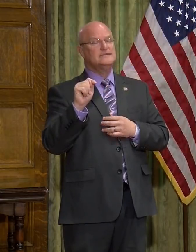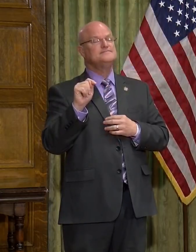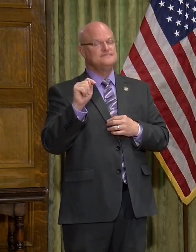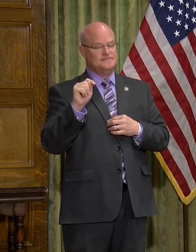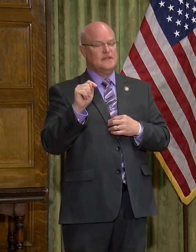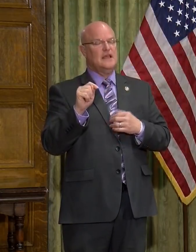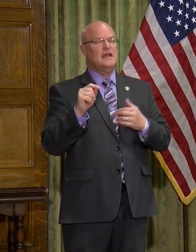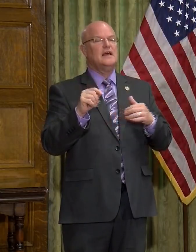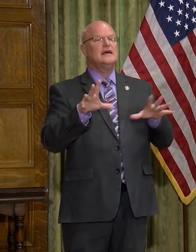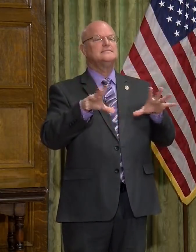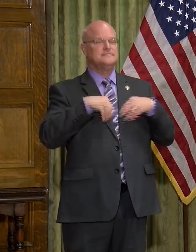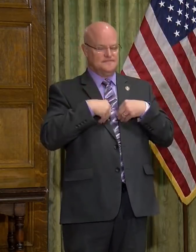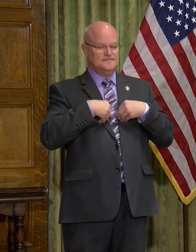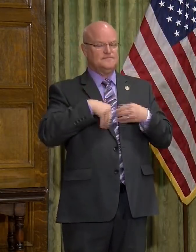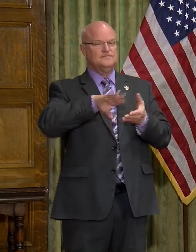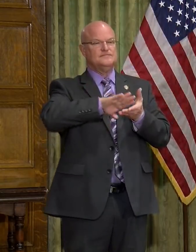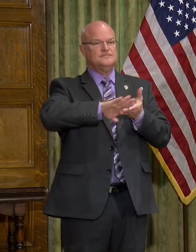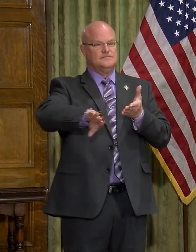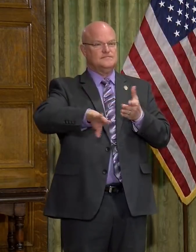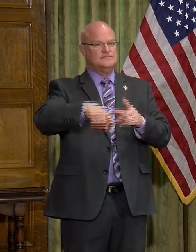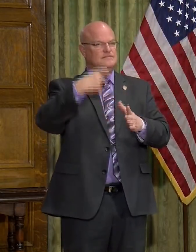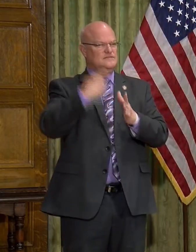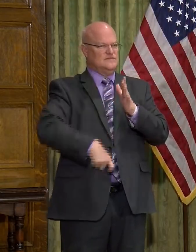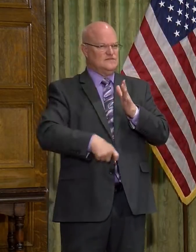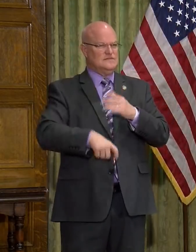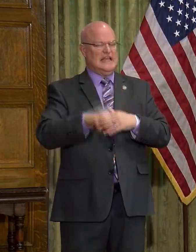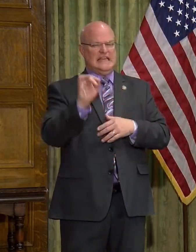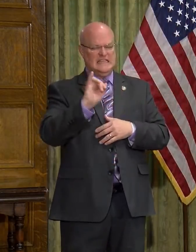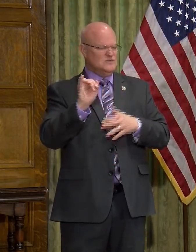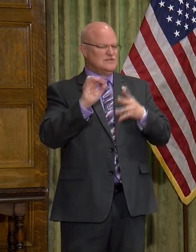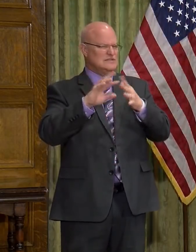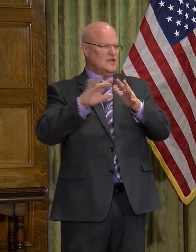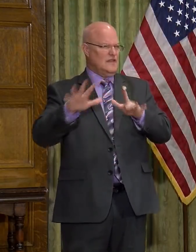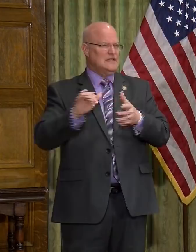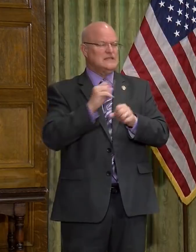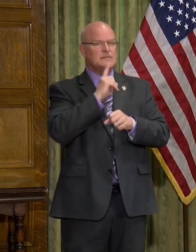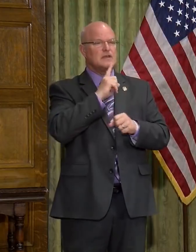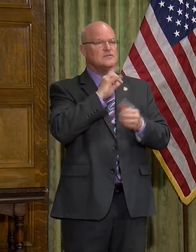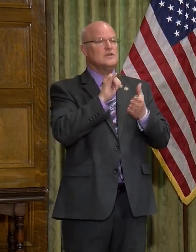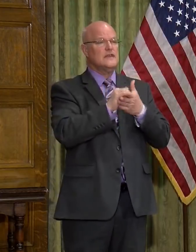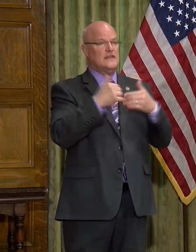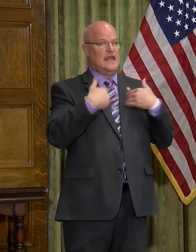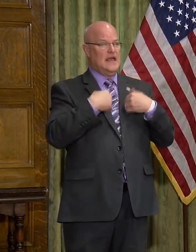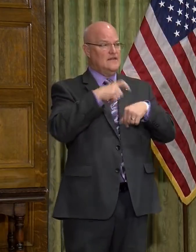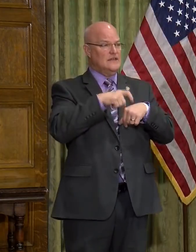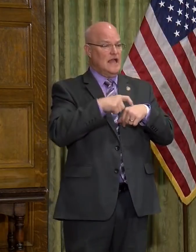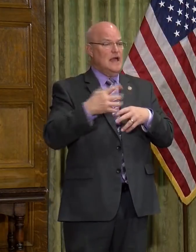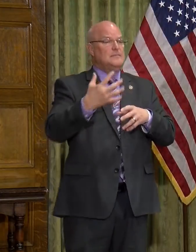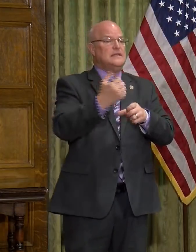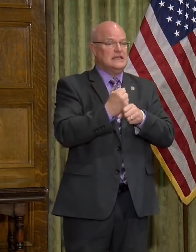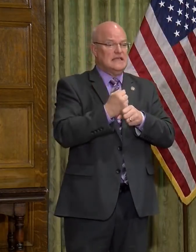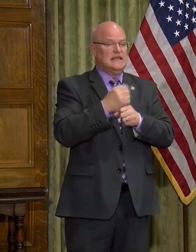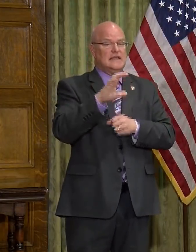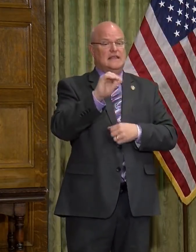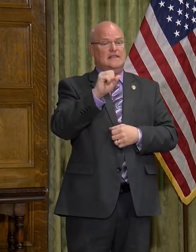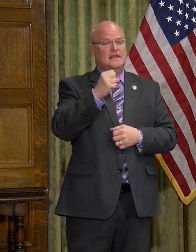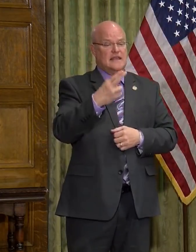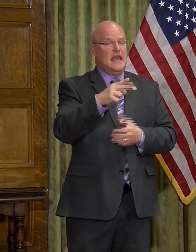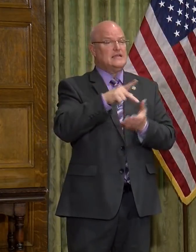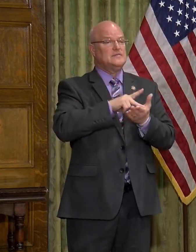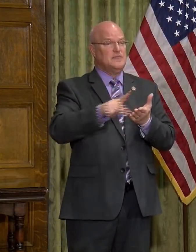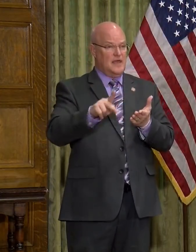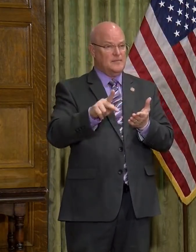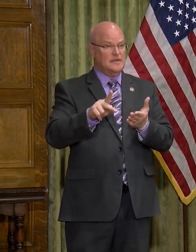than accommodating to waive the penalties and interest and to make sure they have time to get their cash payment. They